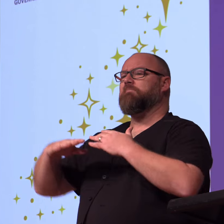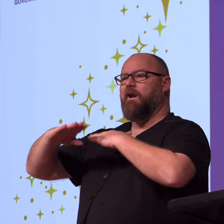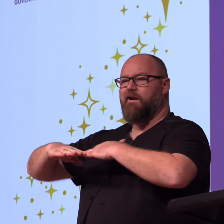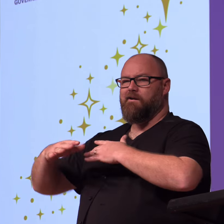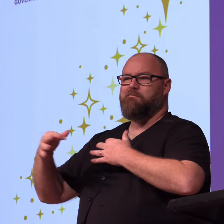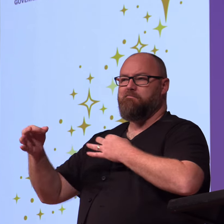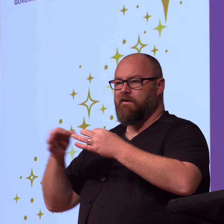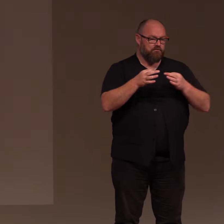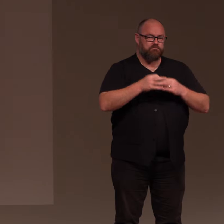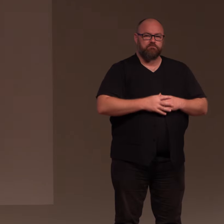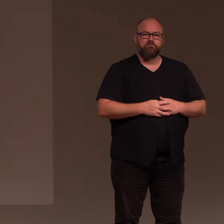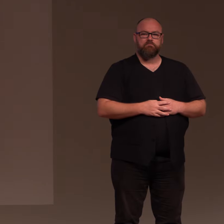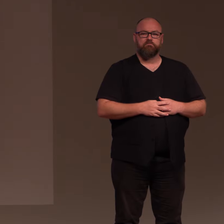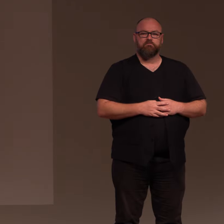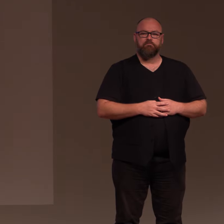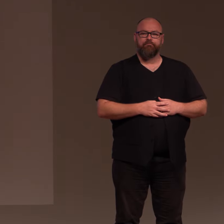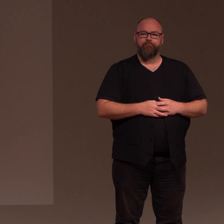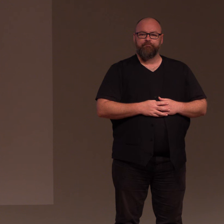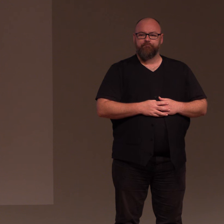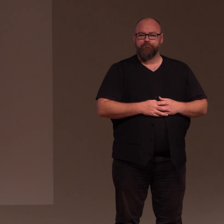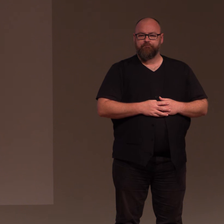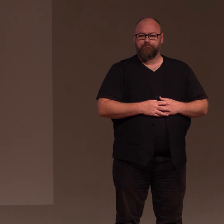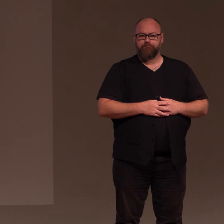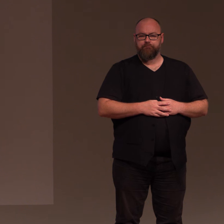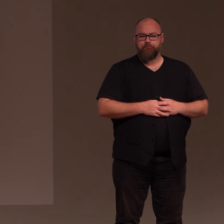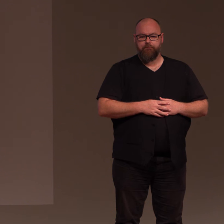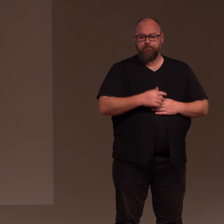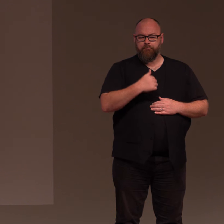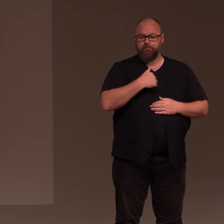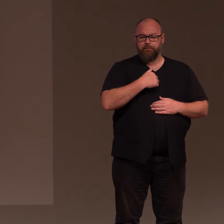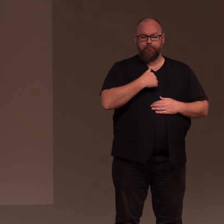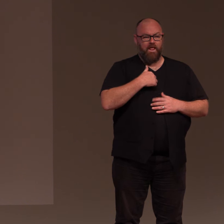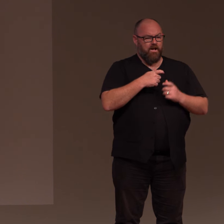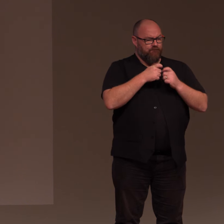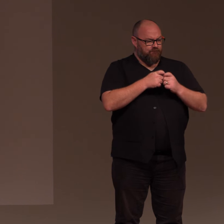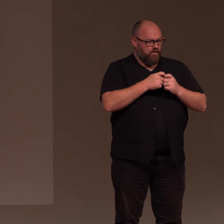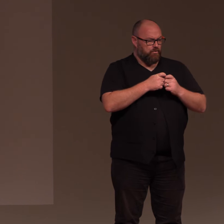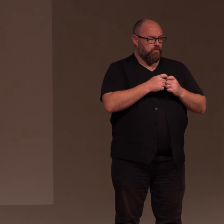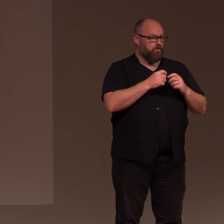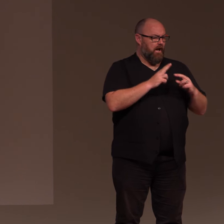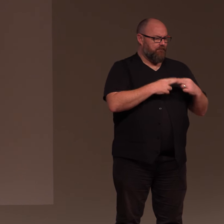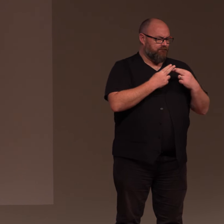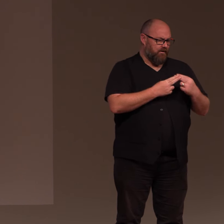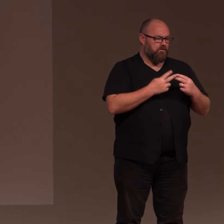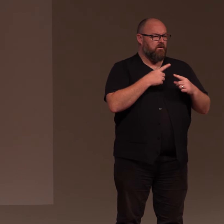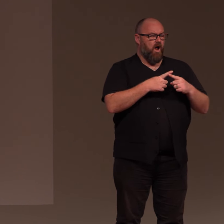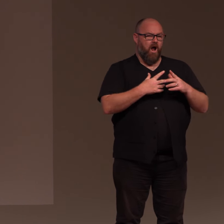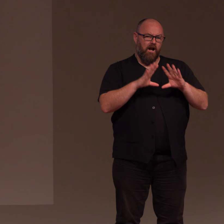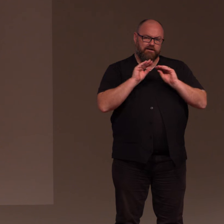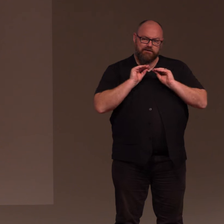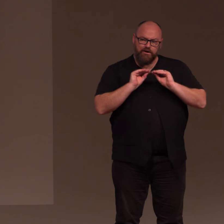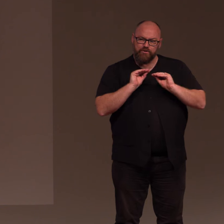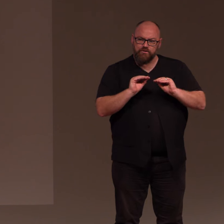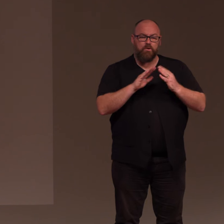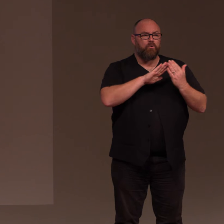Sackville Aboriginal Reserve. And on there, which is about our value, is family education. Family,